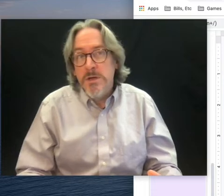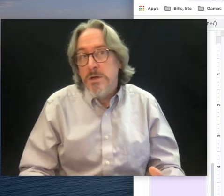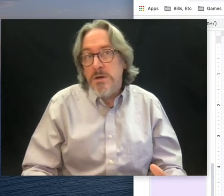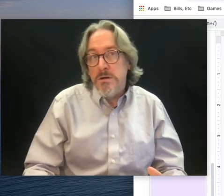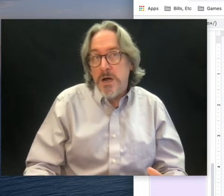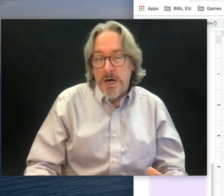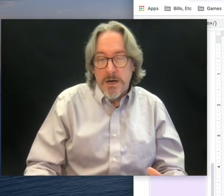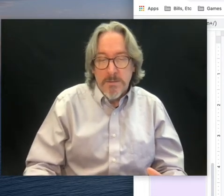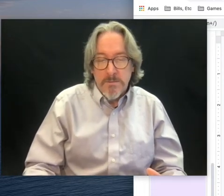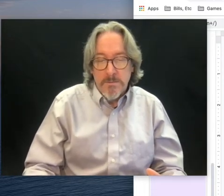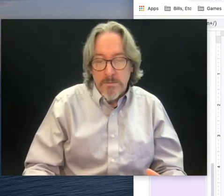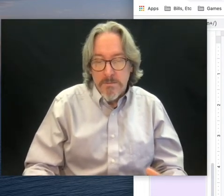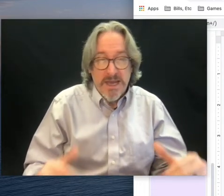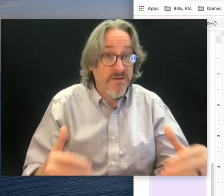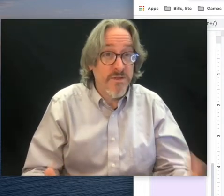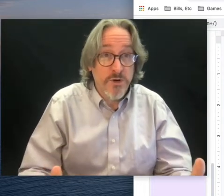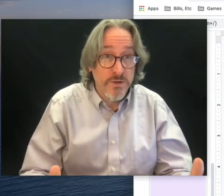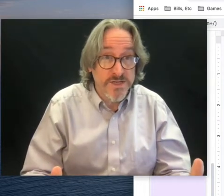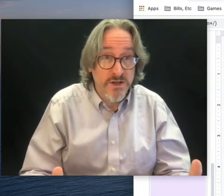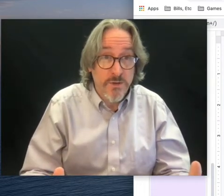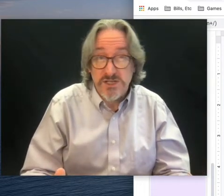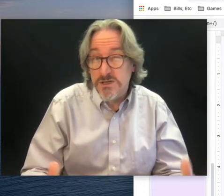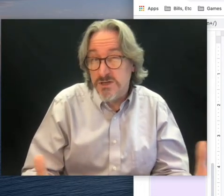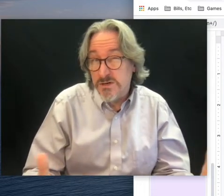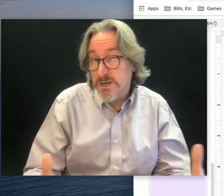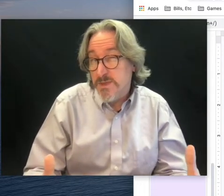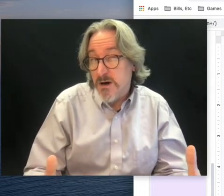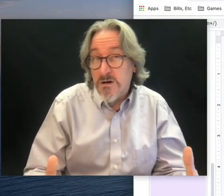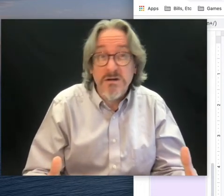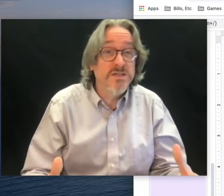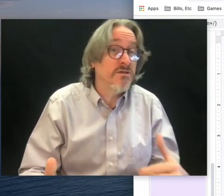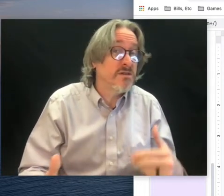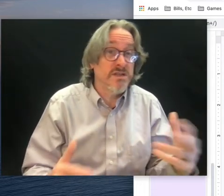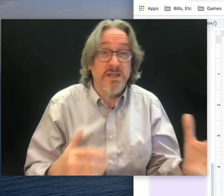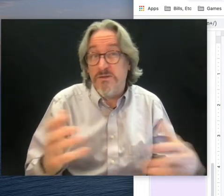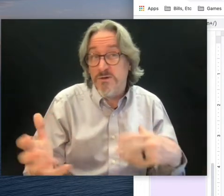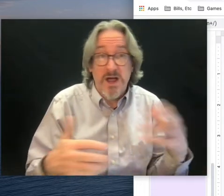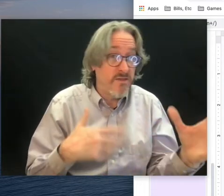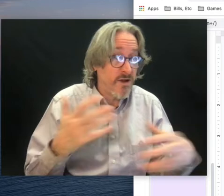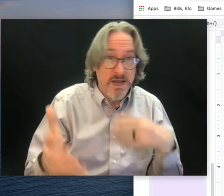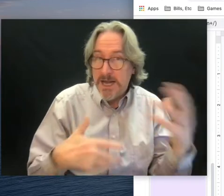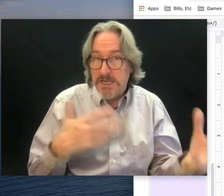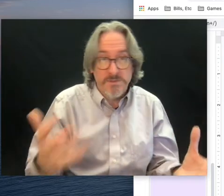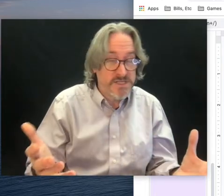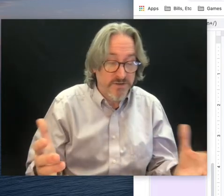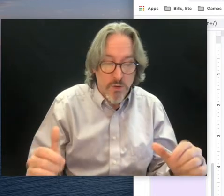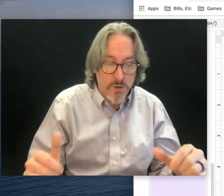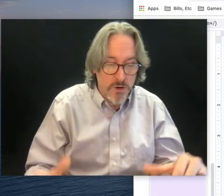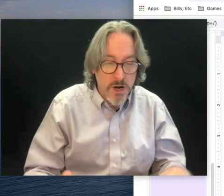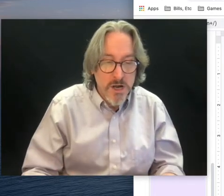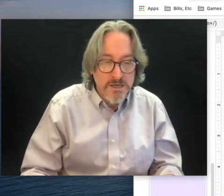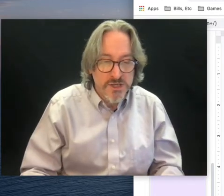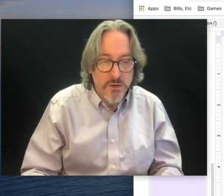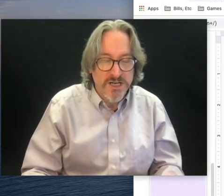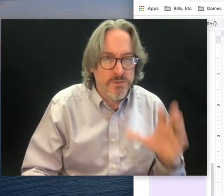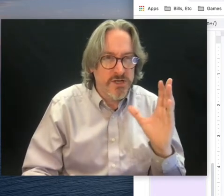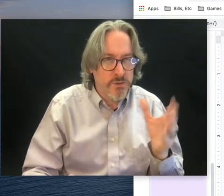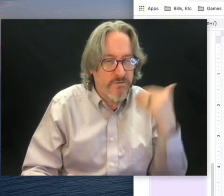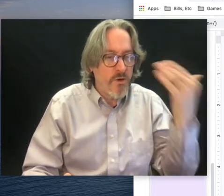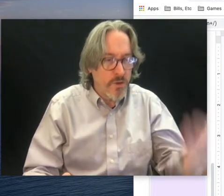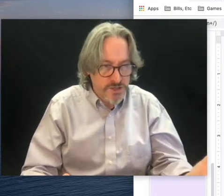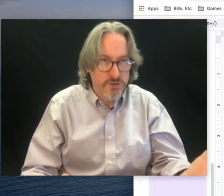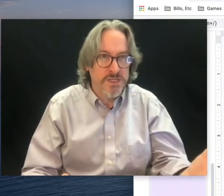them. Uh, Many of them are used in the questions. There are some that aren't. There are some, they're not in any specific order. So I just